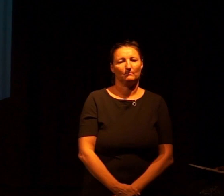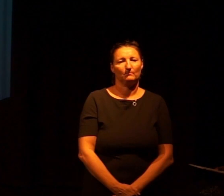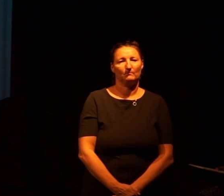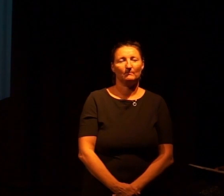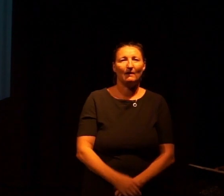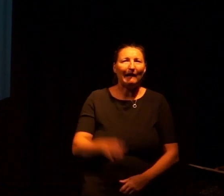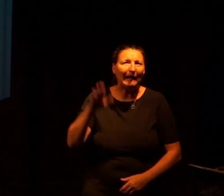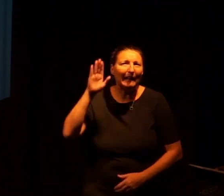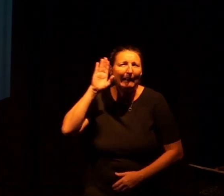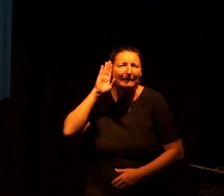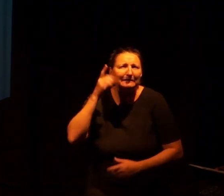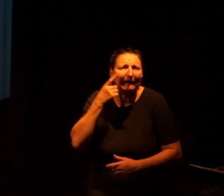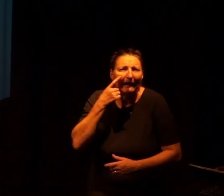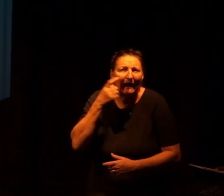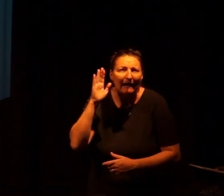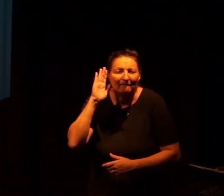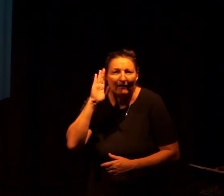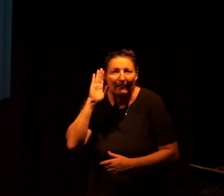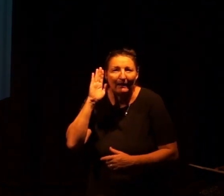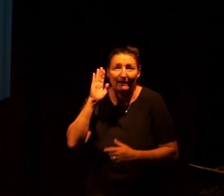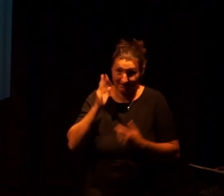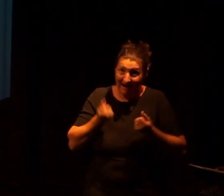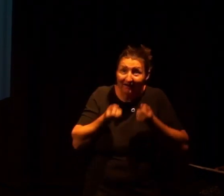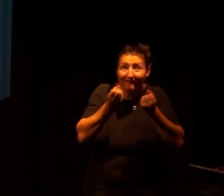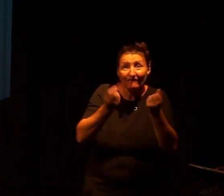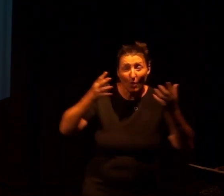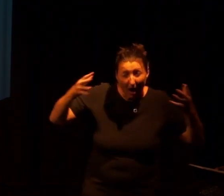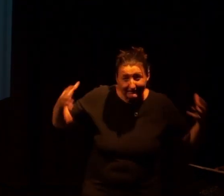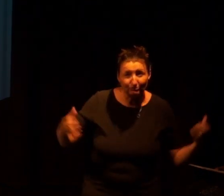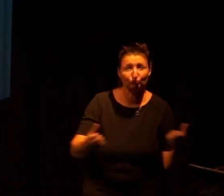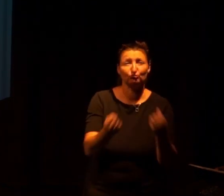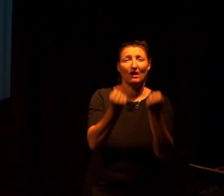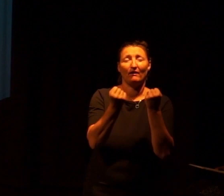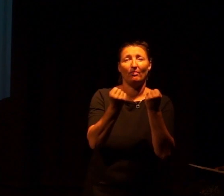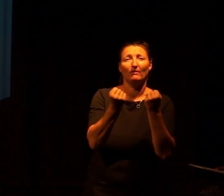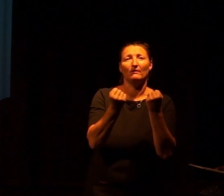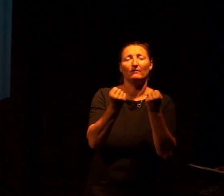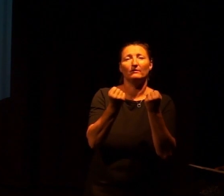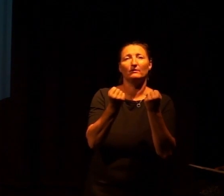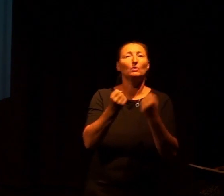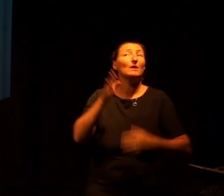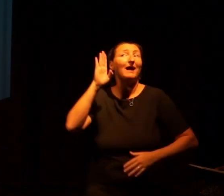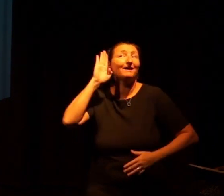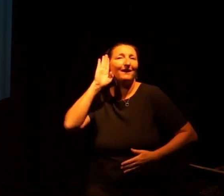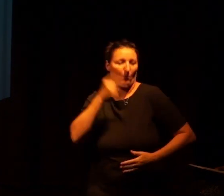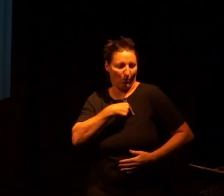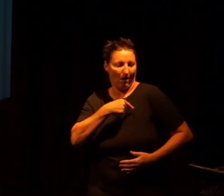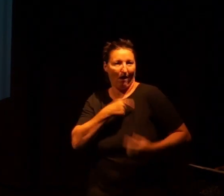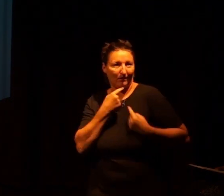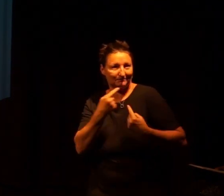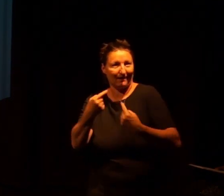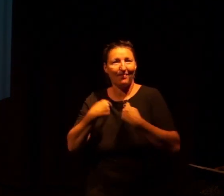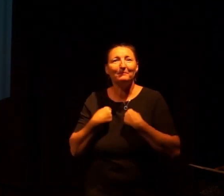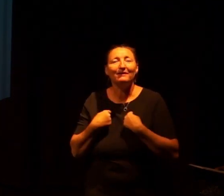If you listen carefully, you can give your own ideas more strength. You will hear what your heart tells